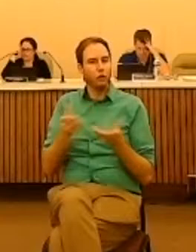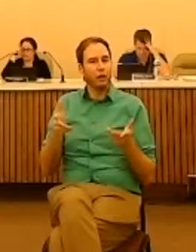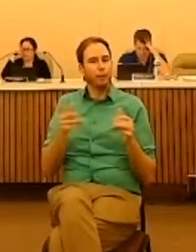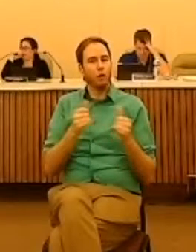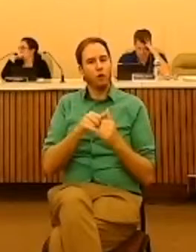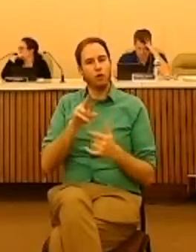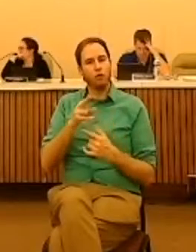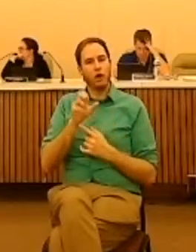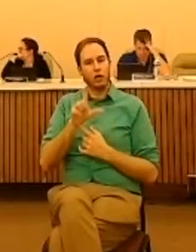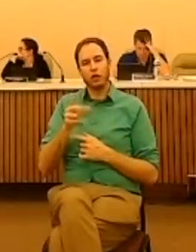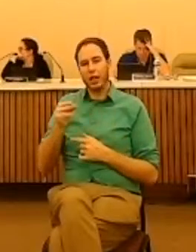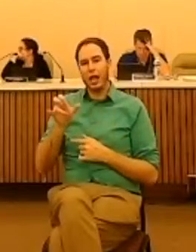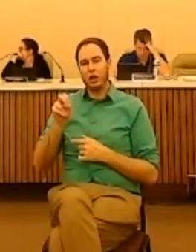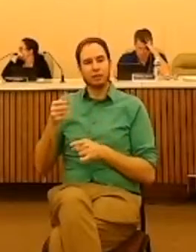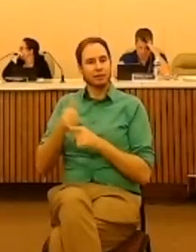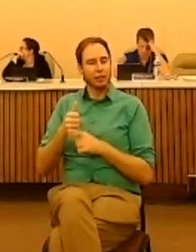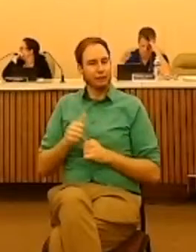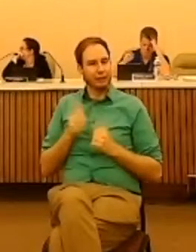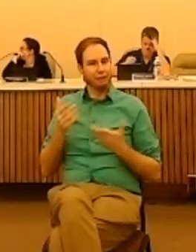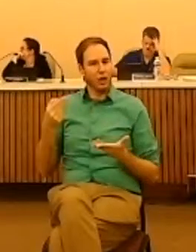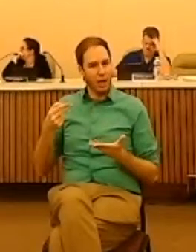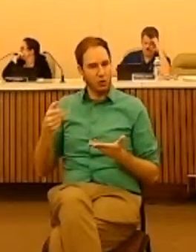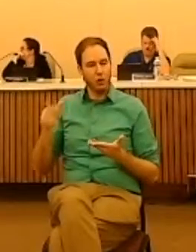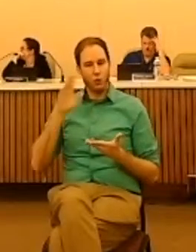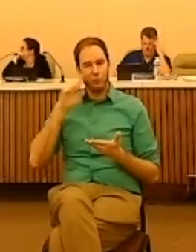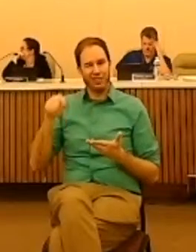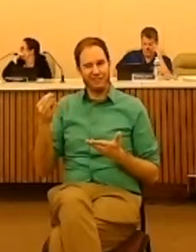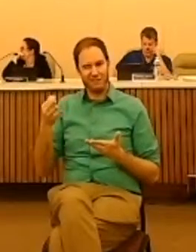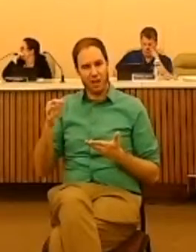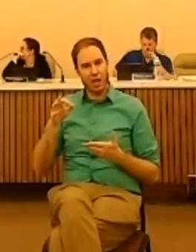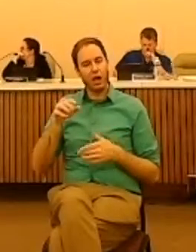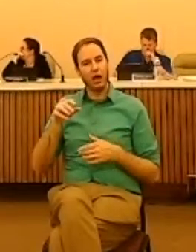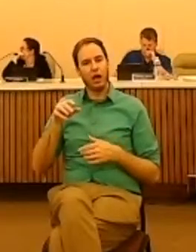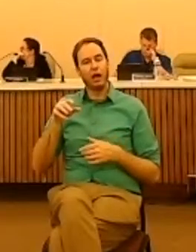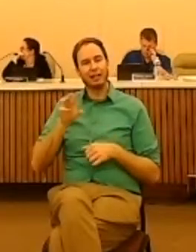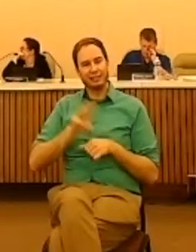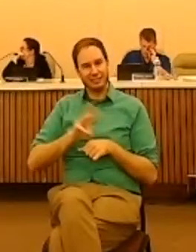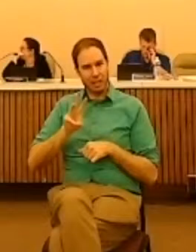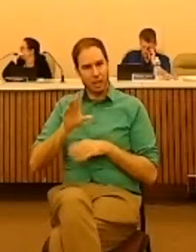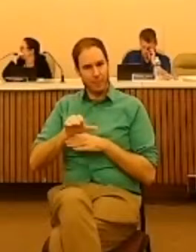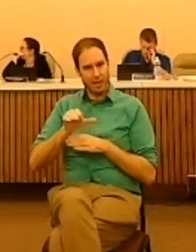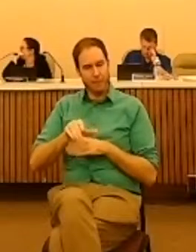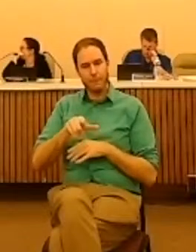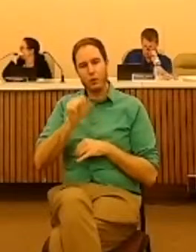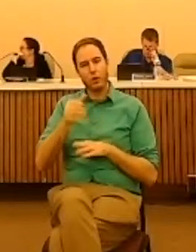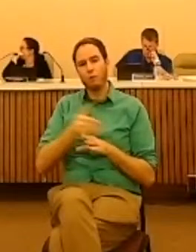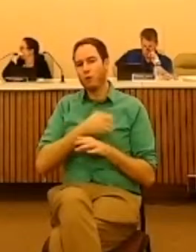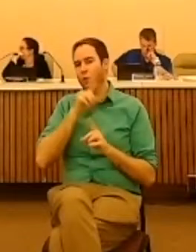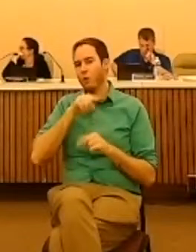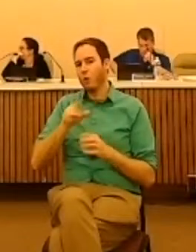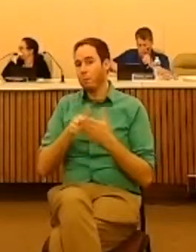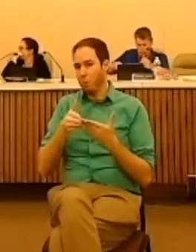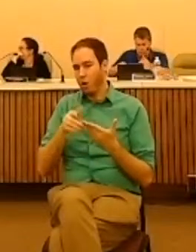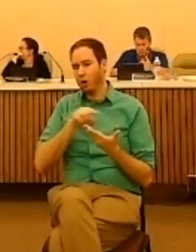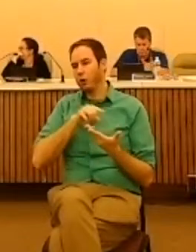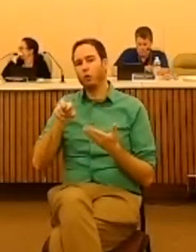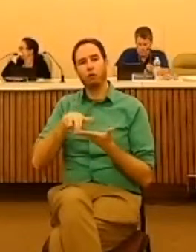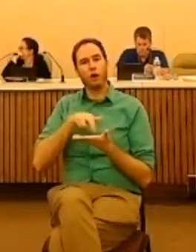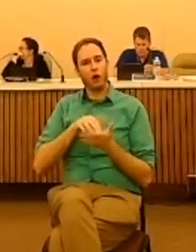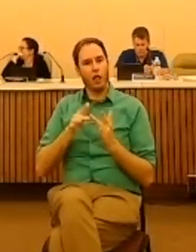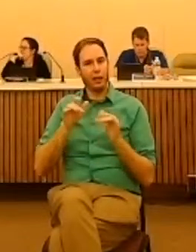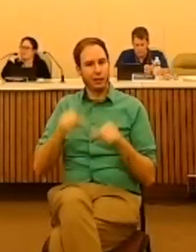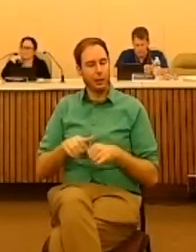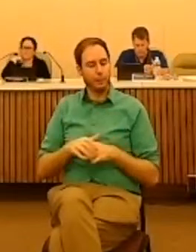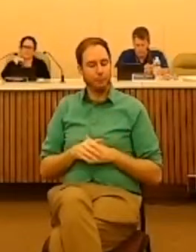Harrison. She's actually a Henrietta resident. That's going to be this Friday at 6 PM. You can pre-order a book and you can register